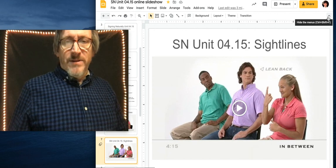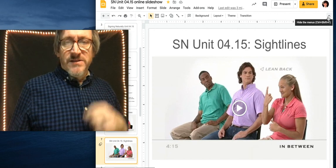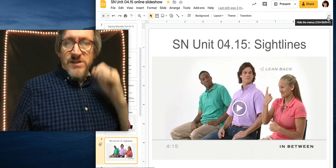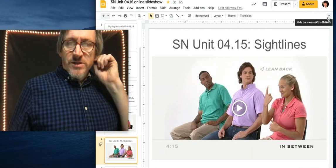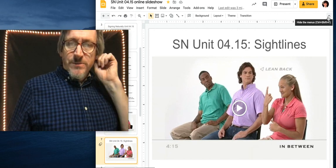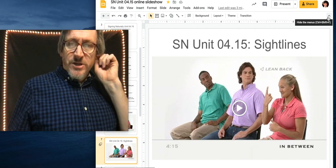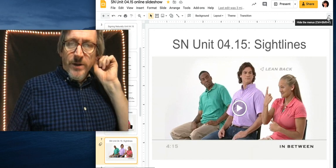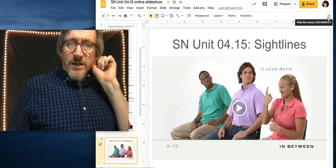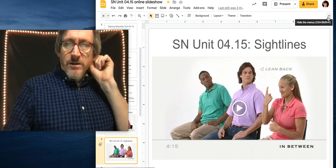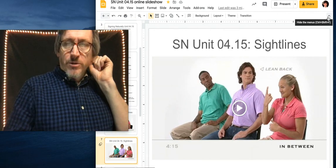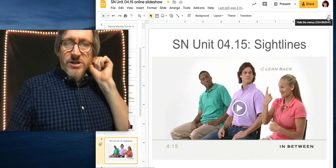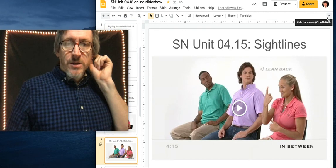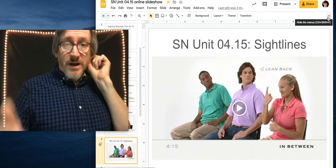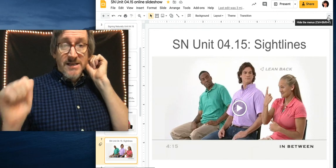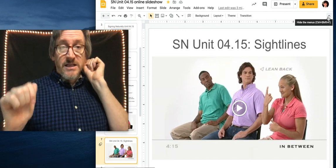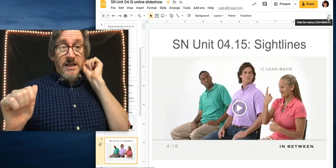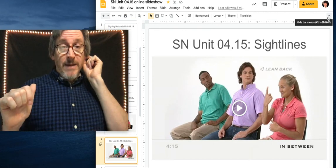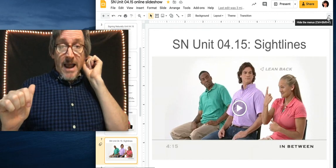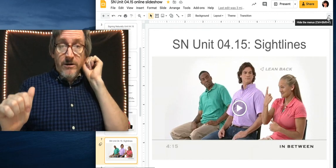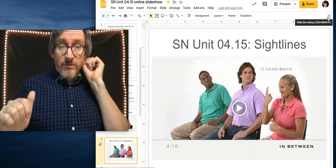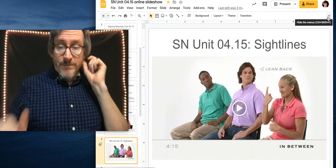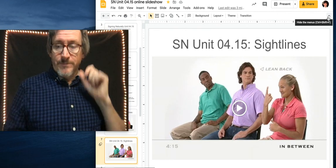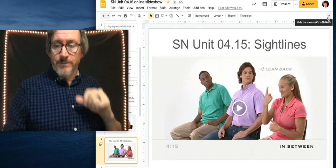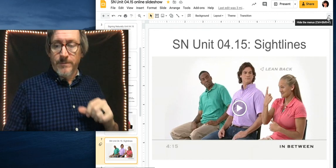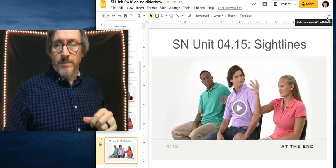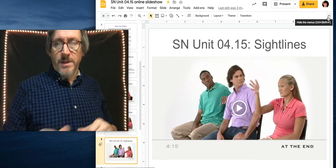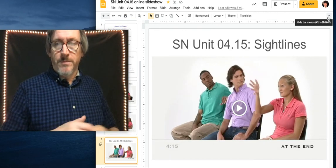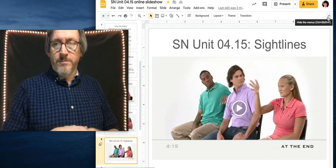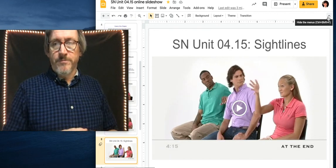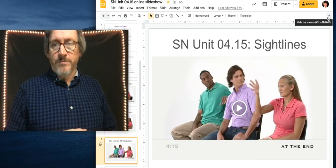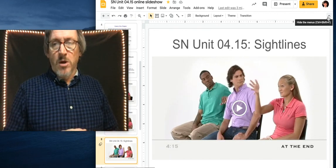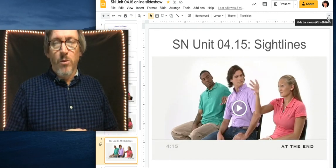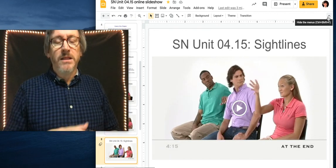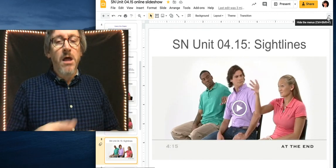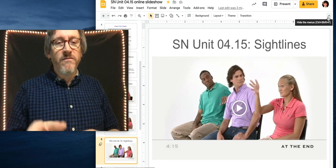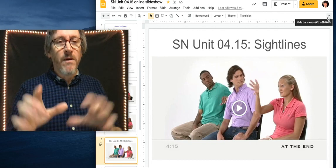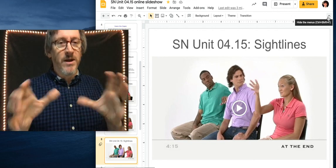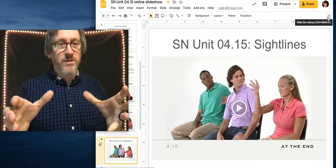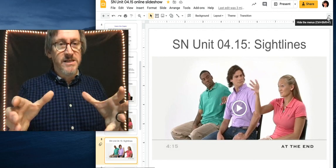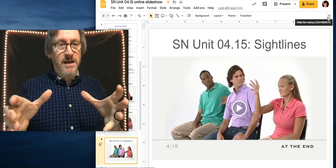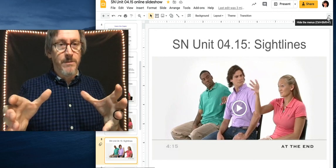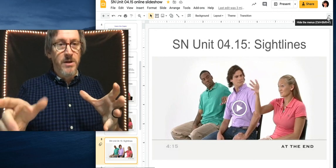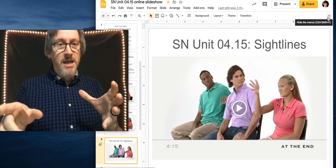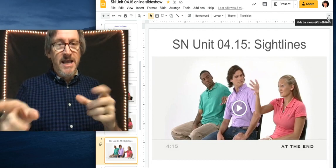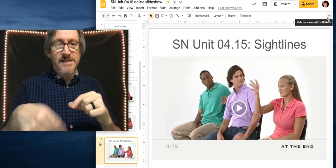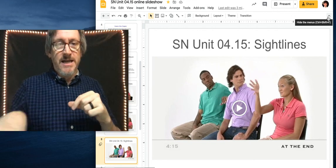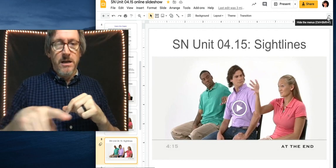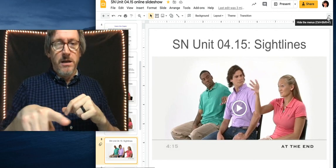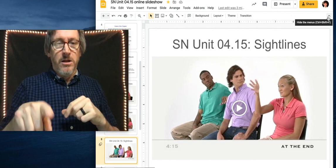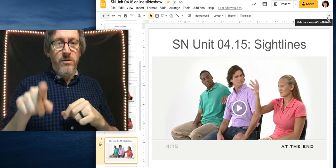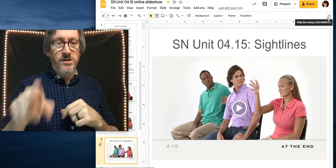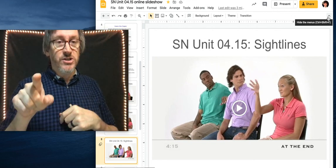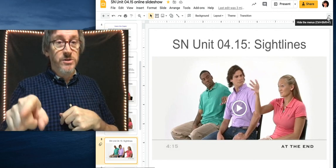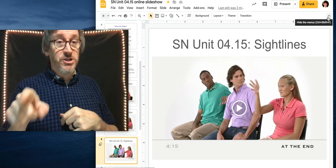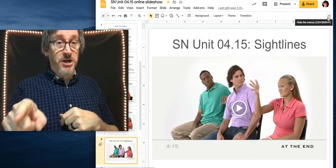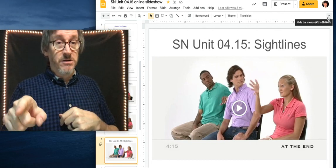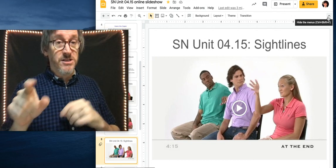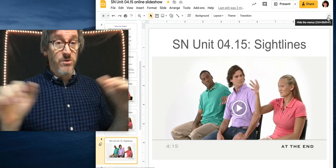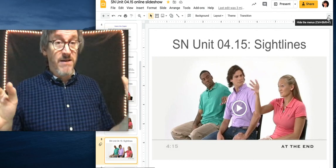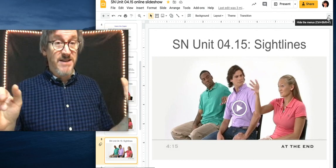What happens if someone's in between? The person in the middle has to lean back. Right? What I love about this setup is that the